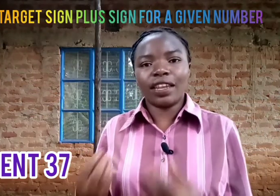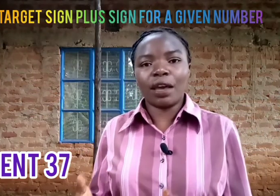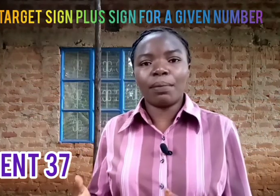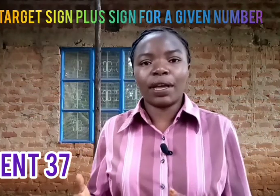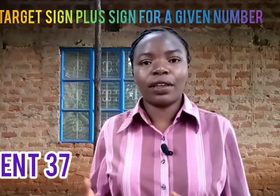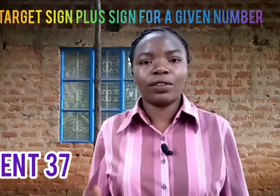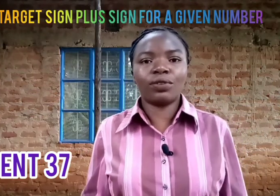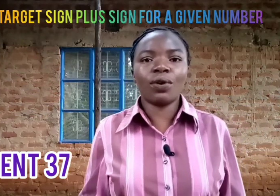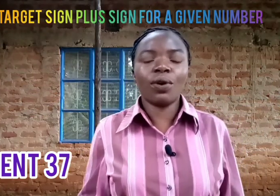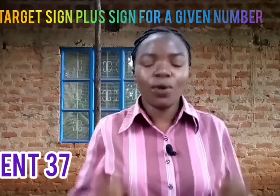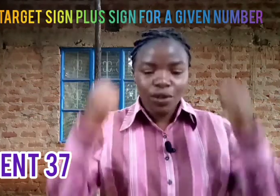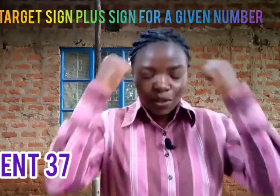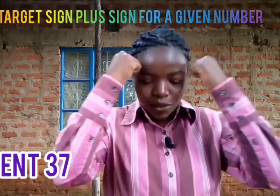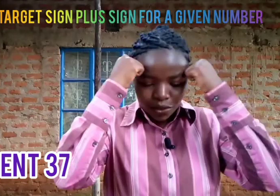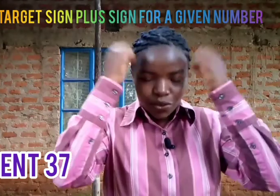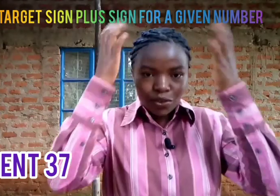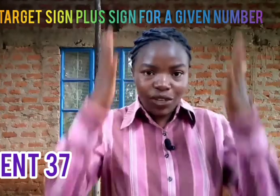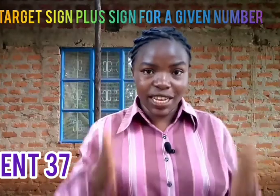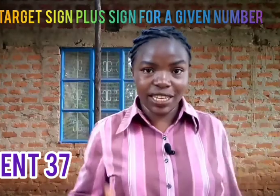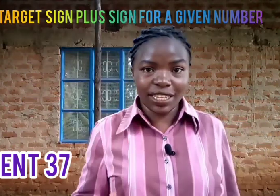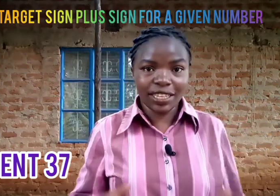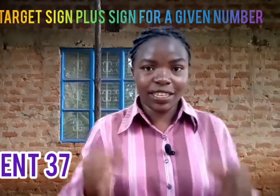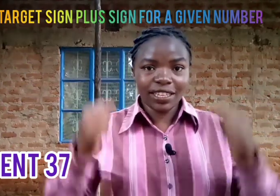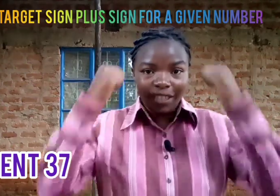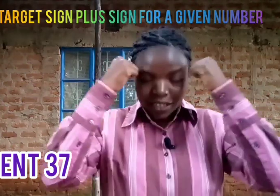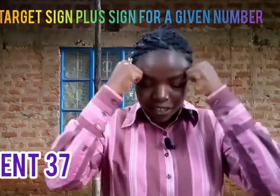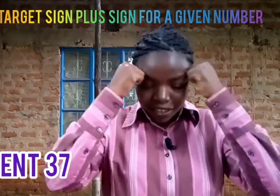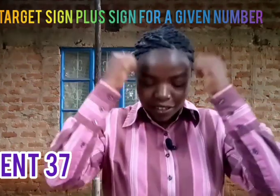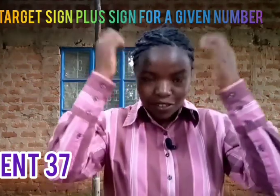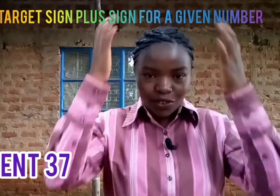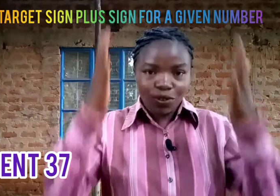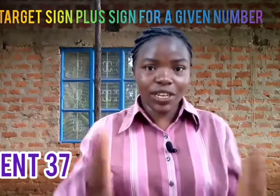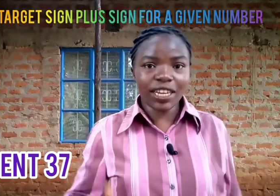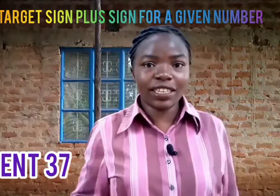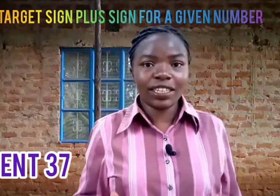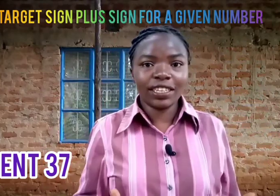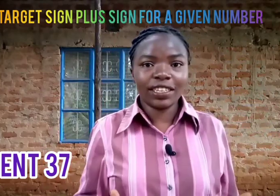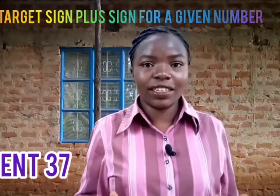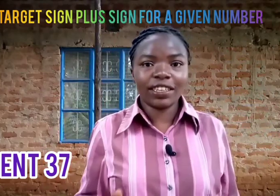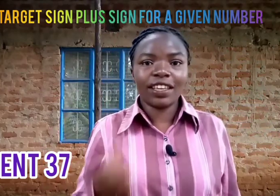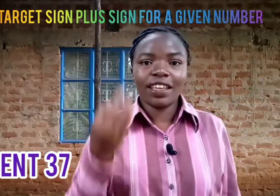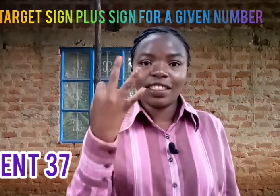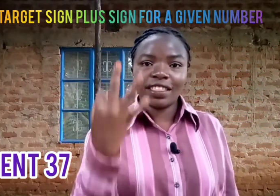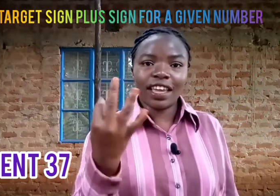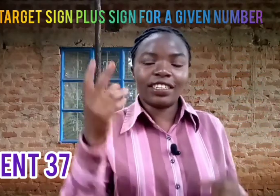number. So, student 37.